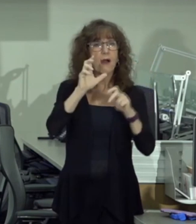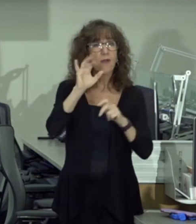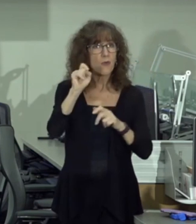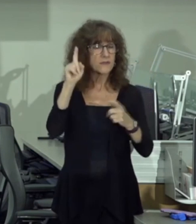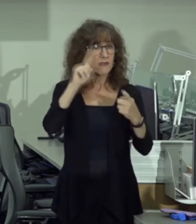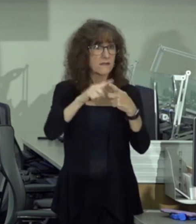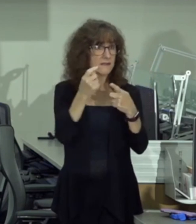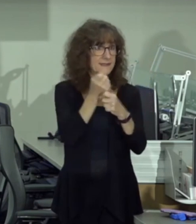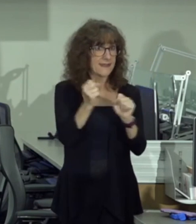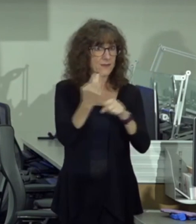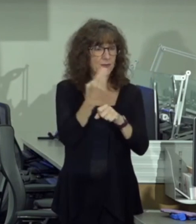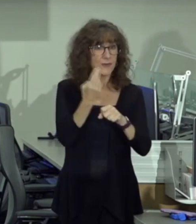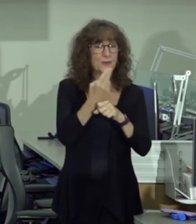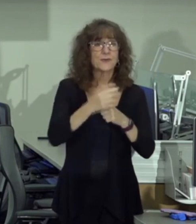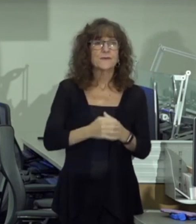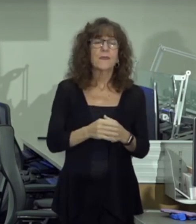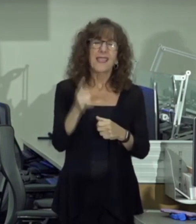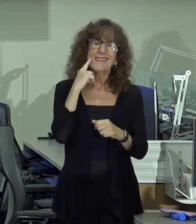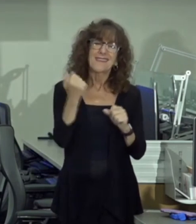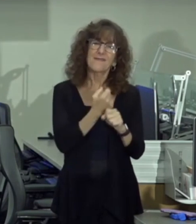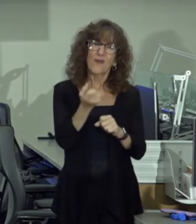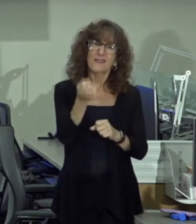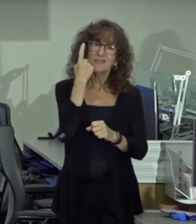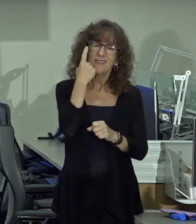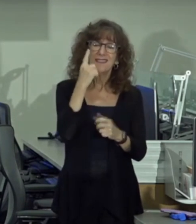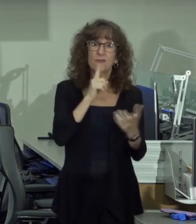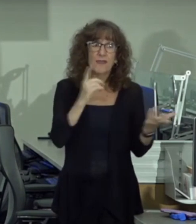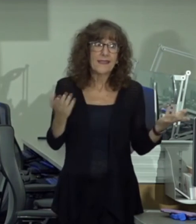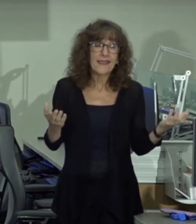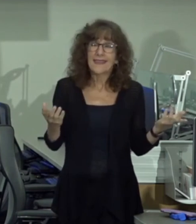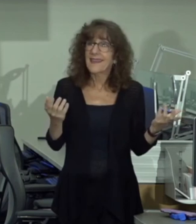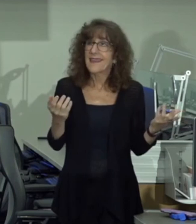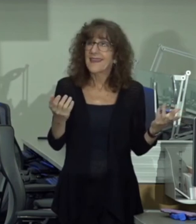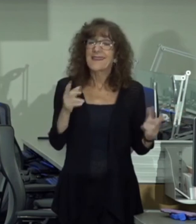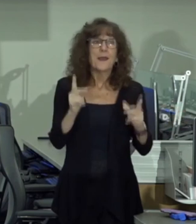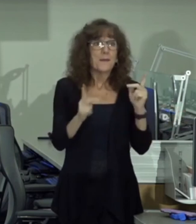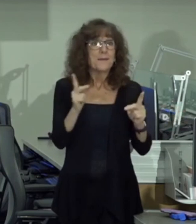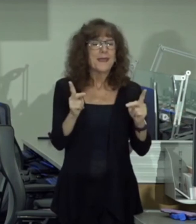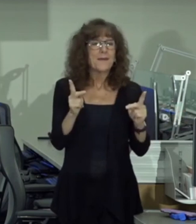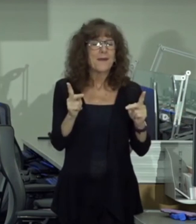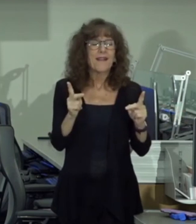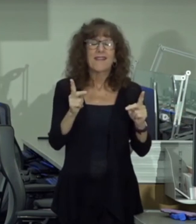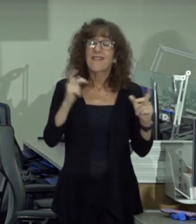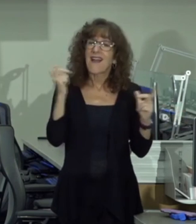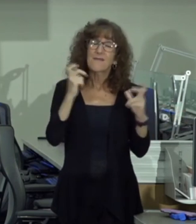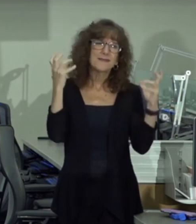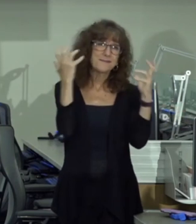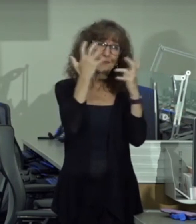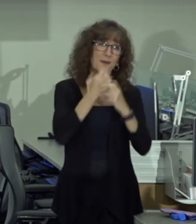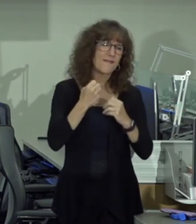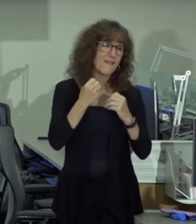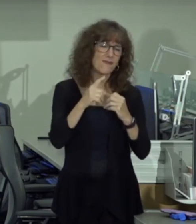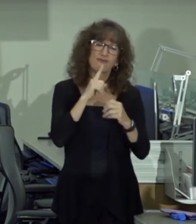to use them. And I think everyone understands. And for the most part, people have been absolutely beautiful